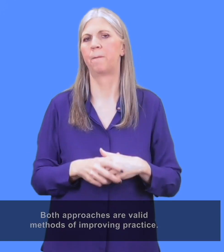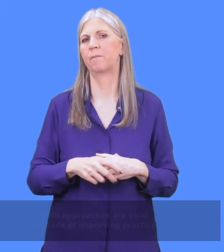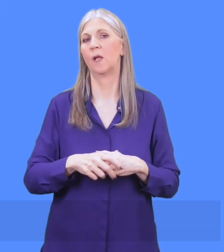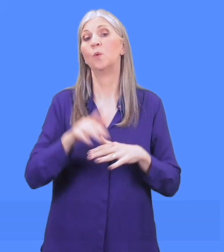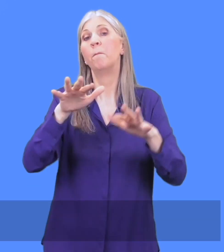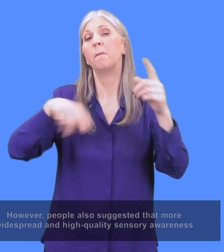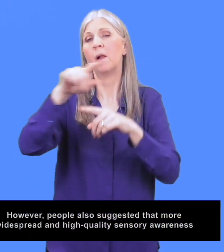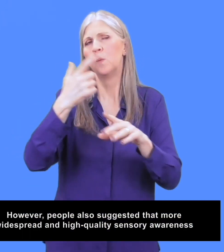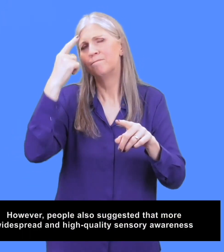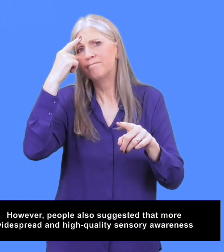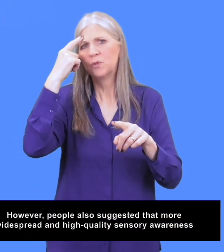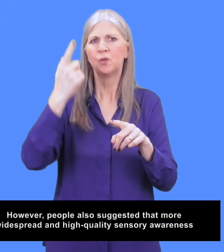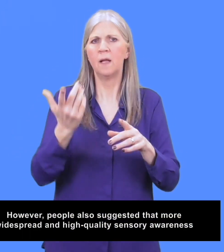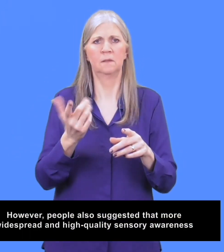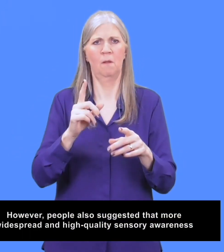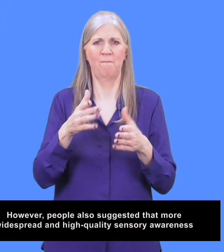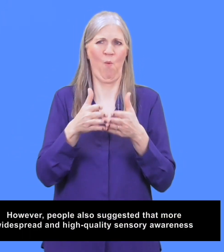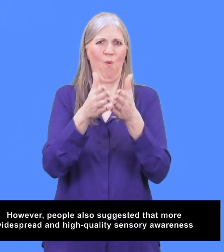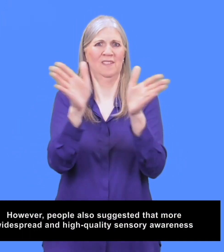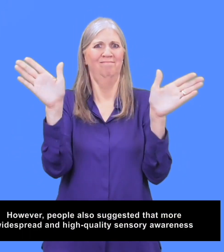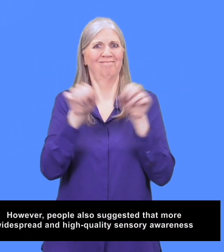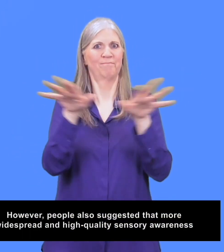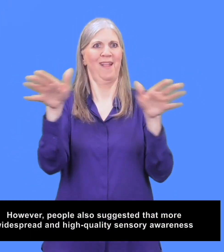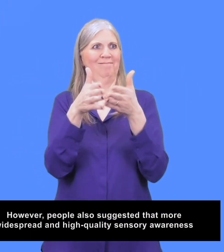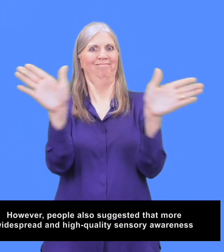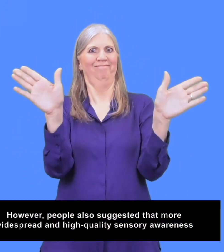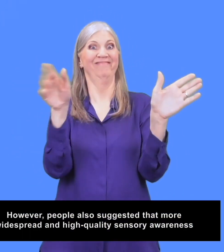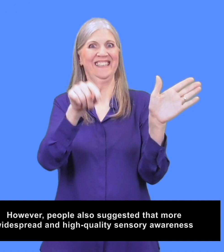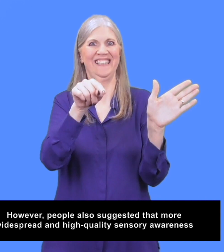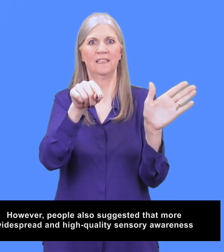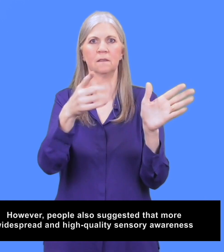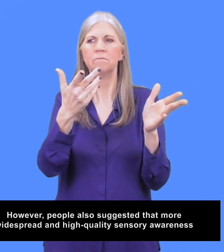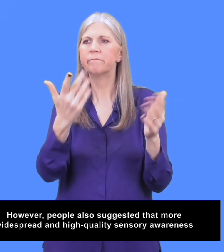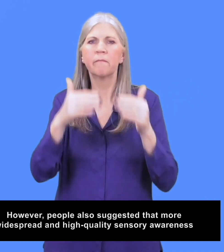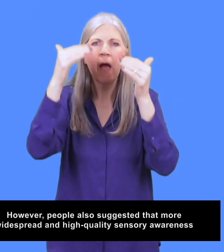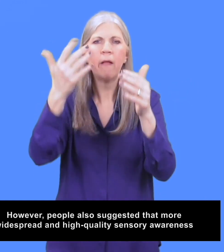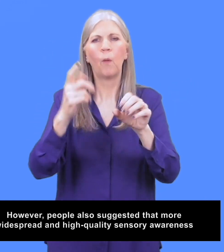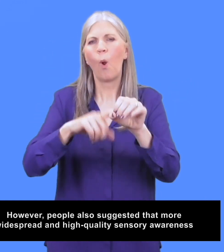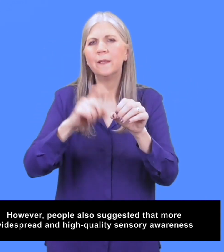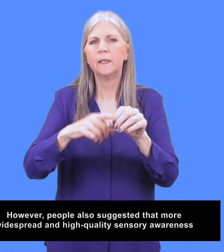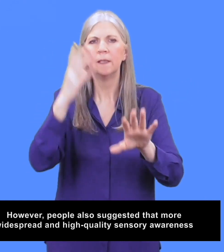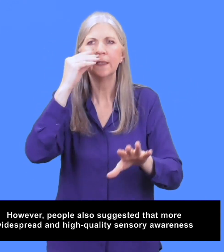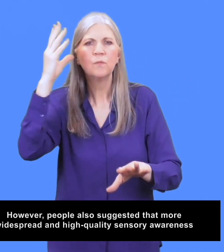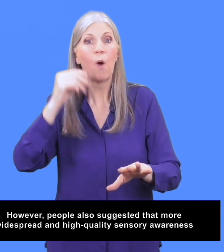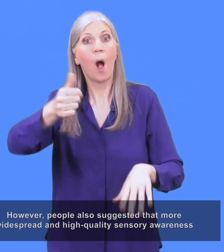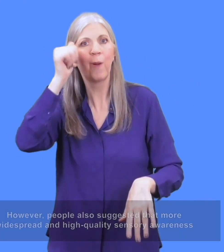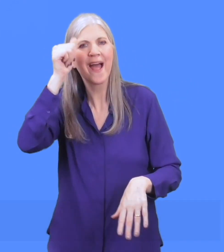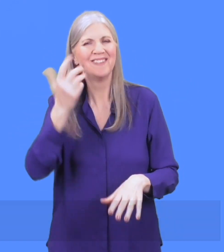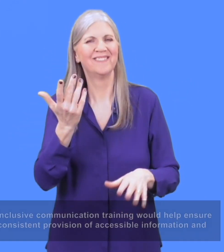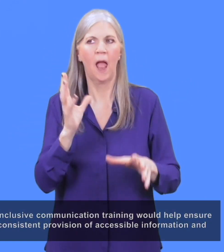However, people also suggested that more widespread and high-quality sensory awareness and inclusive